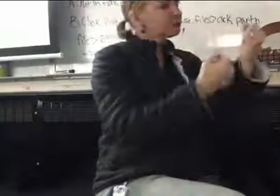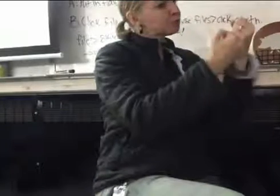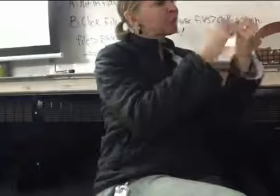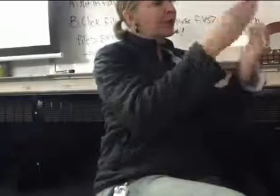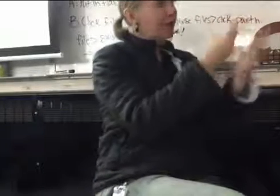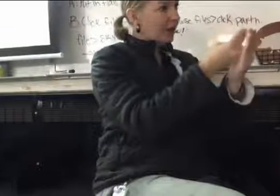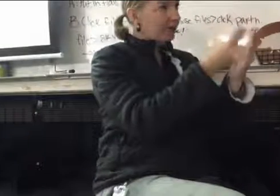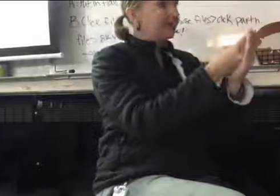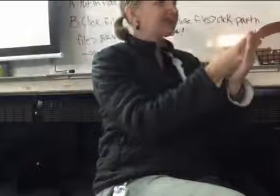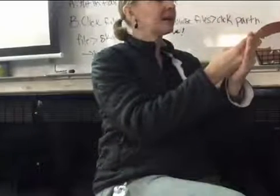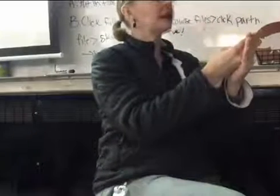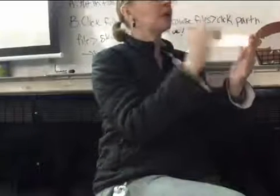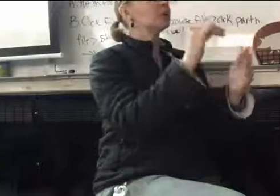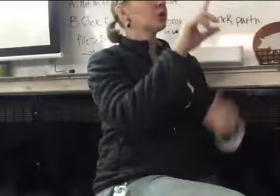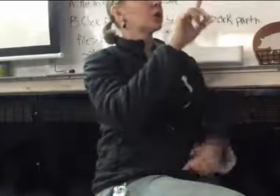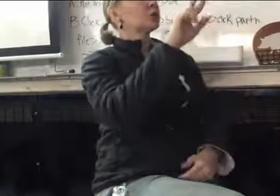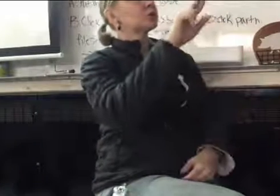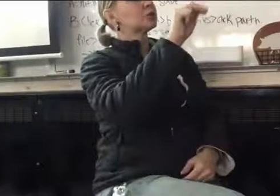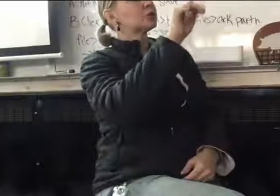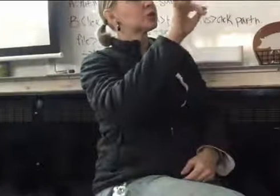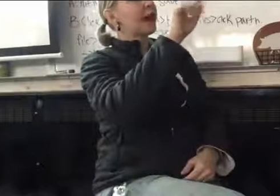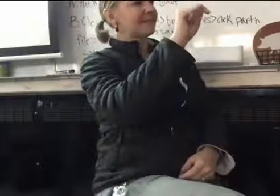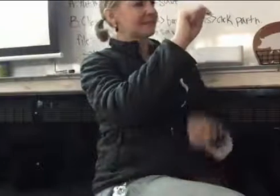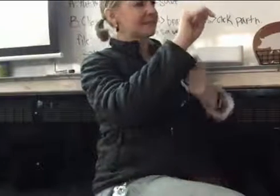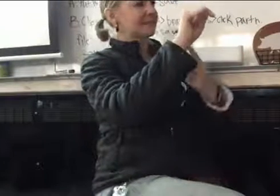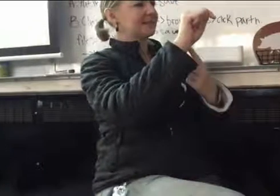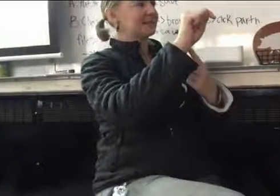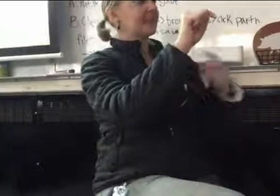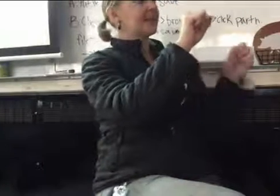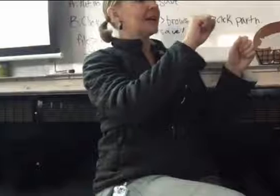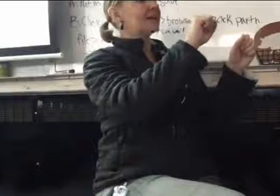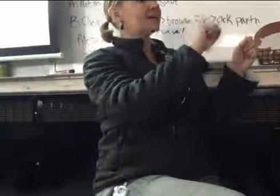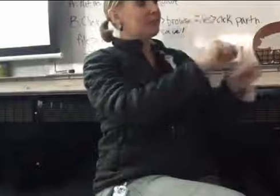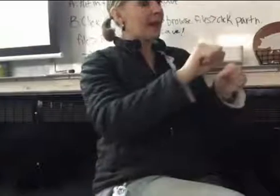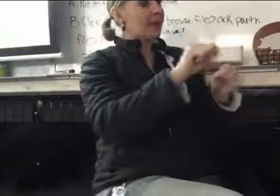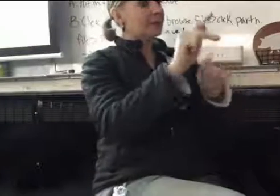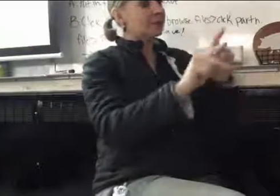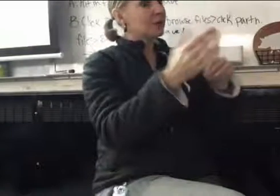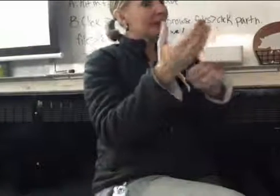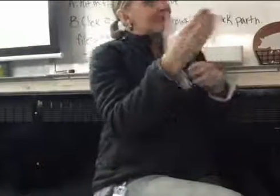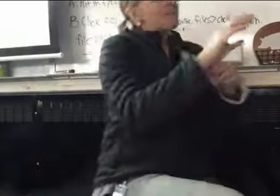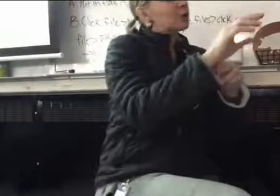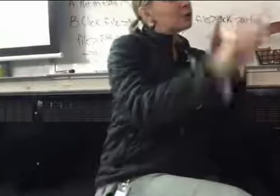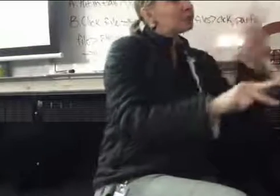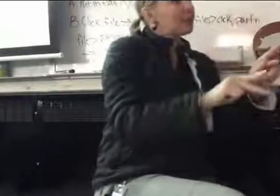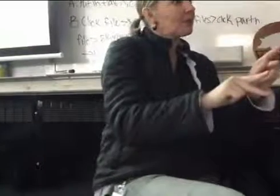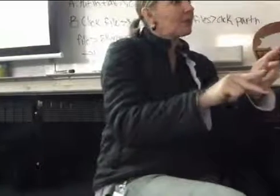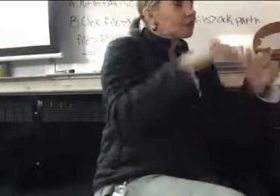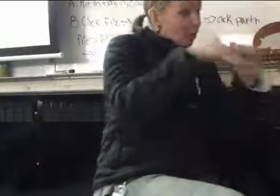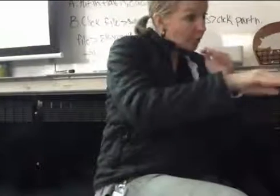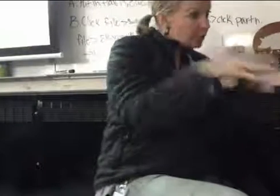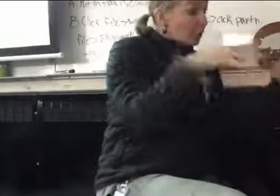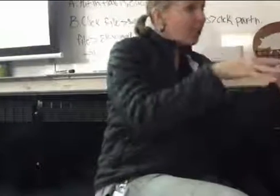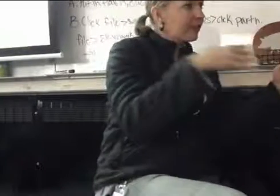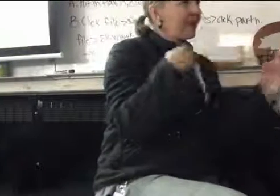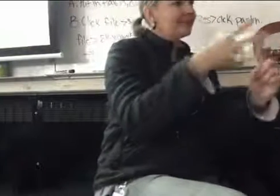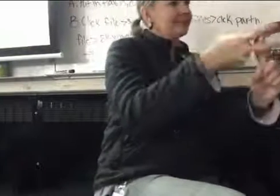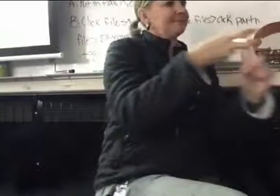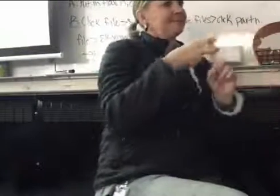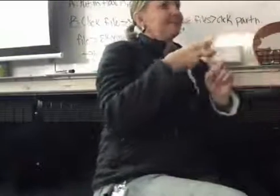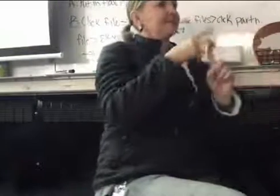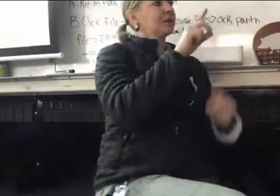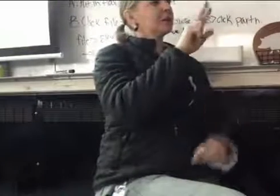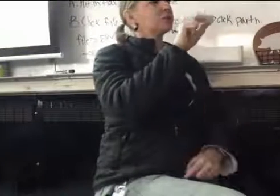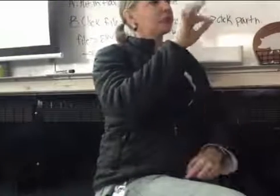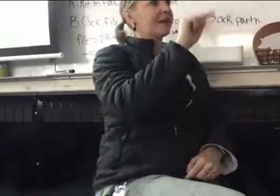if you will highlight the draft, in order to be able to force people to go into the war, they're going to institute a draft. And if you'll make sure you're not reading Lord of